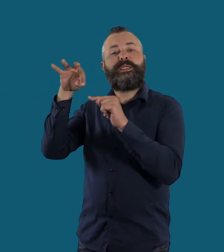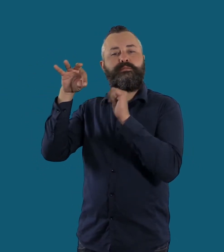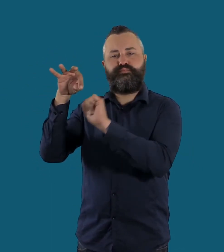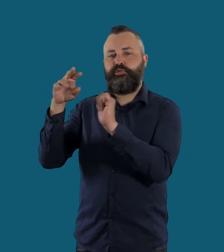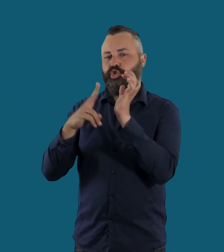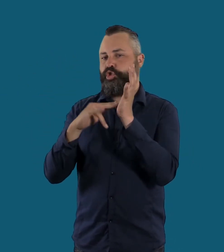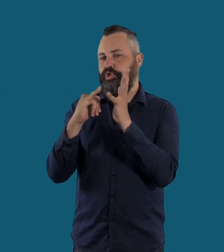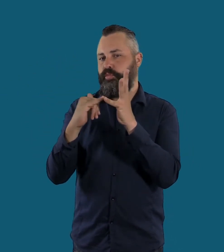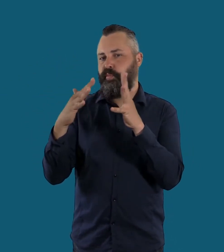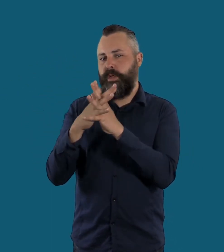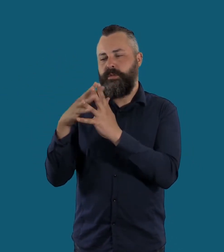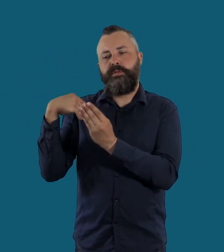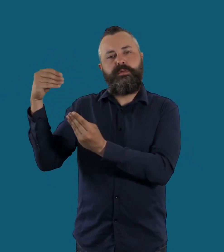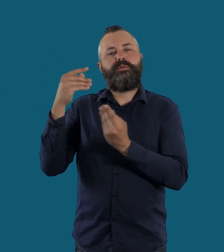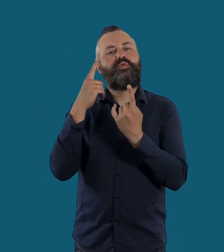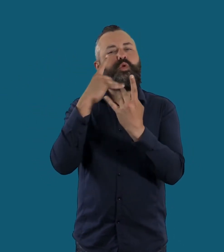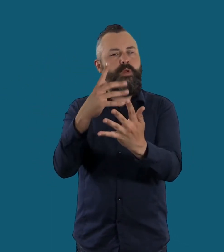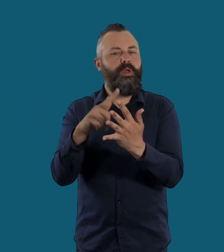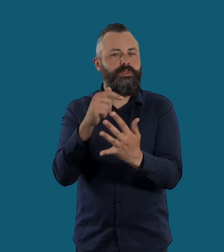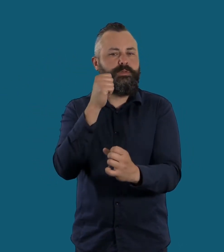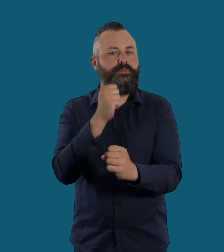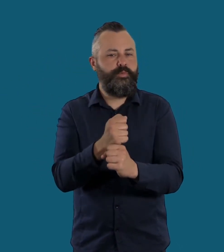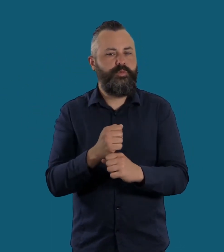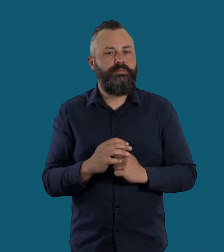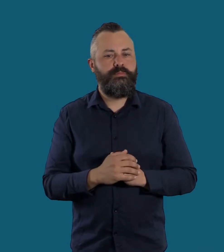South Wales Rural Fire Service information to provide a broad guide.